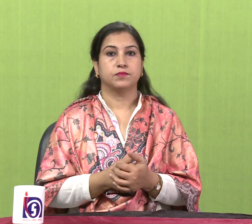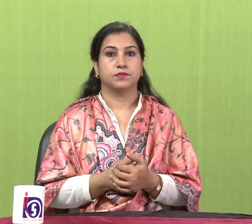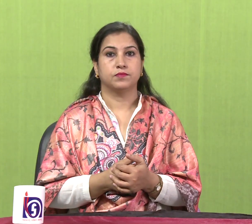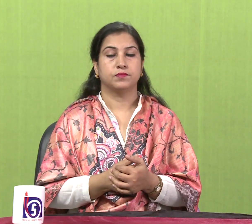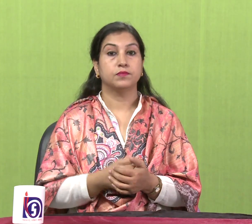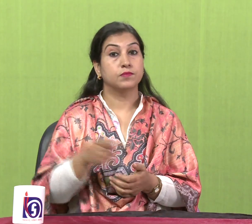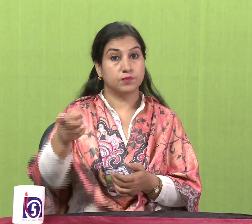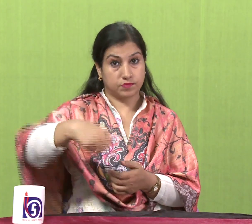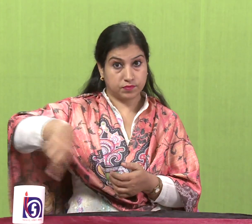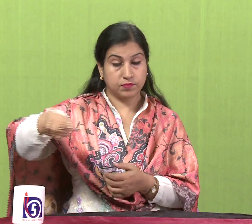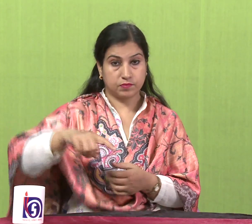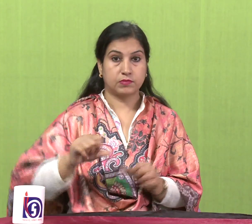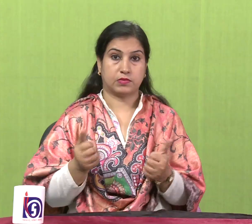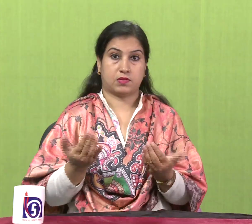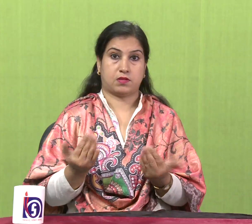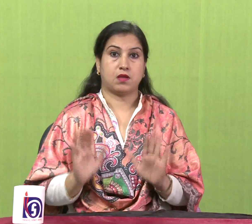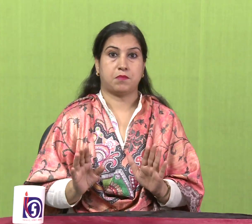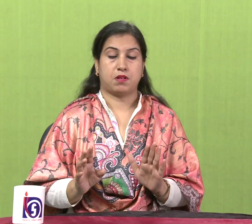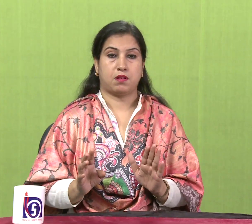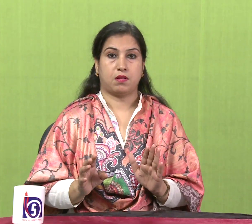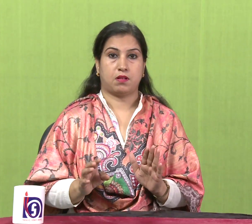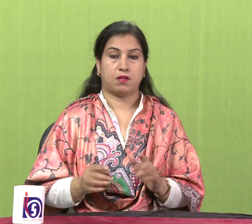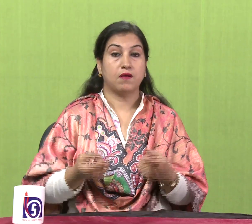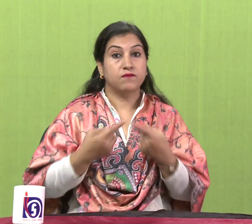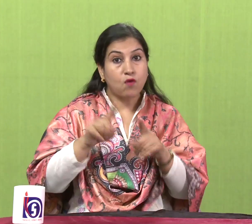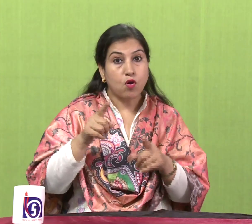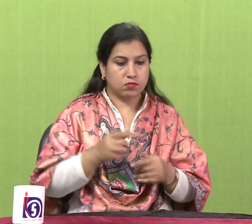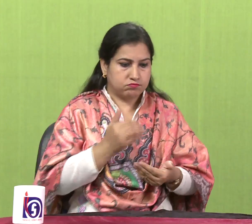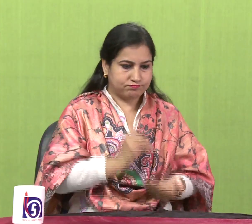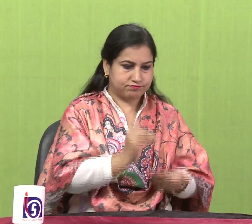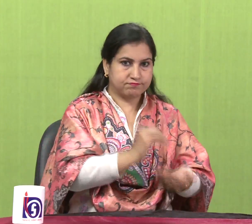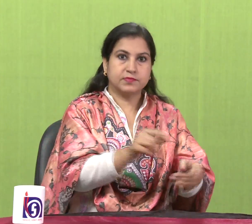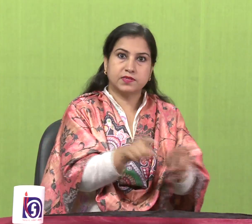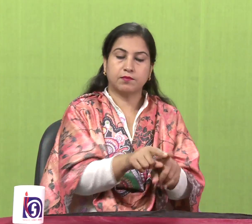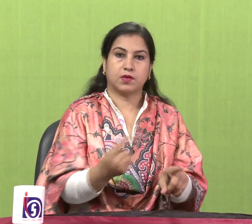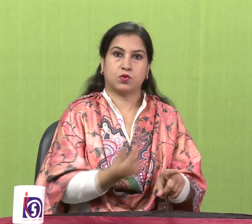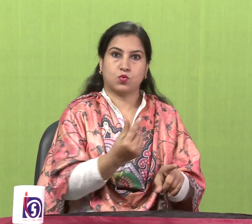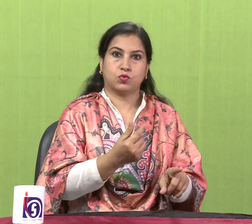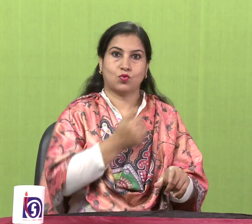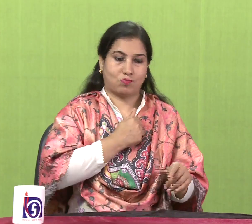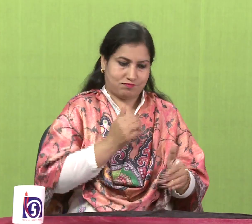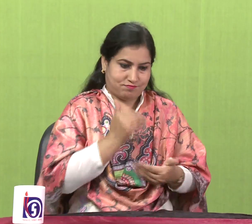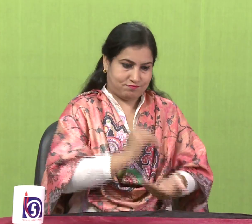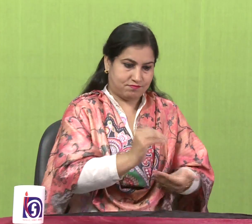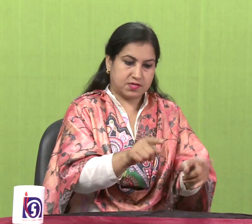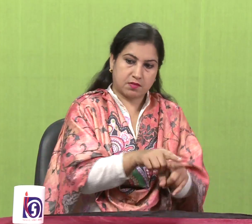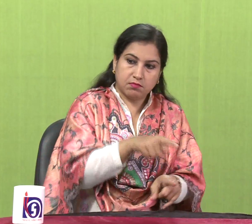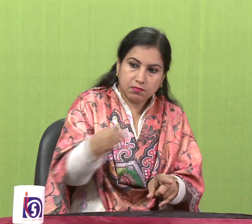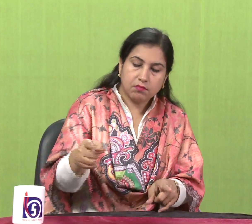they remain available for the use of our coming generation also.